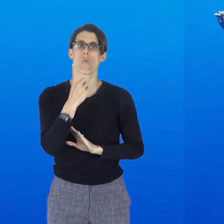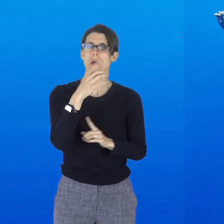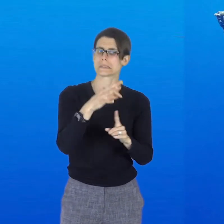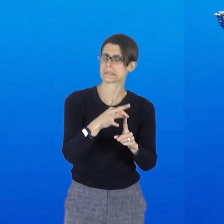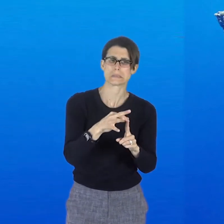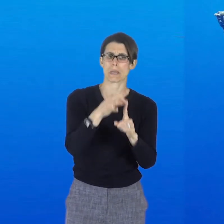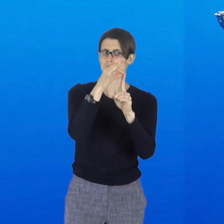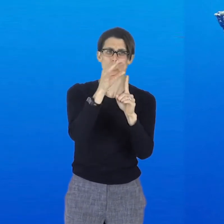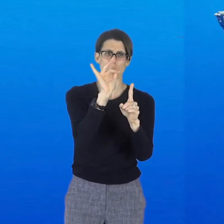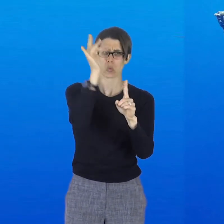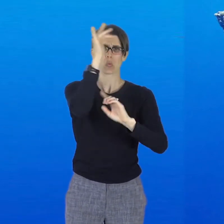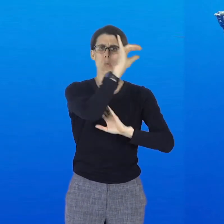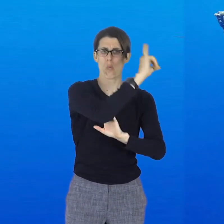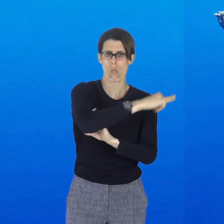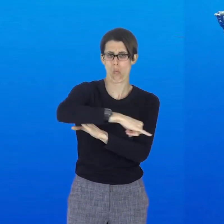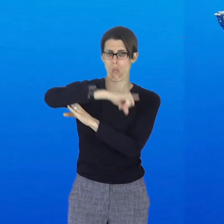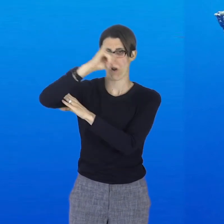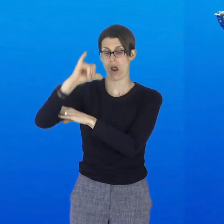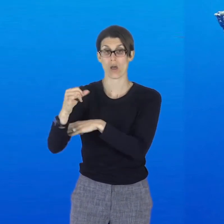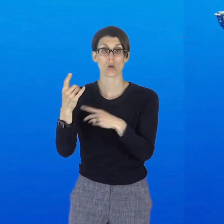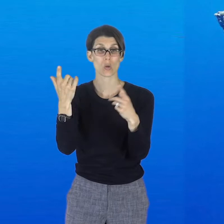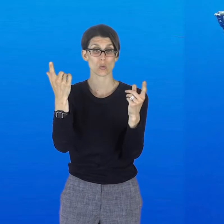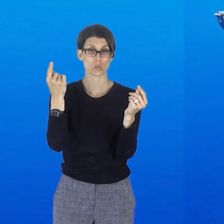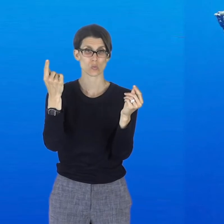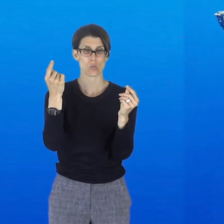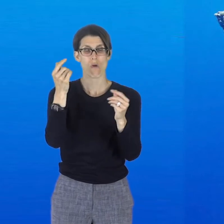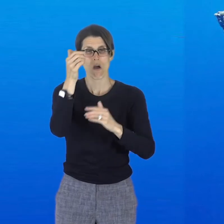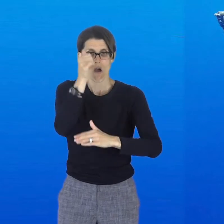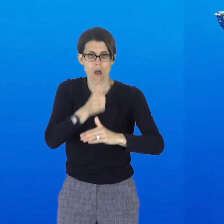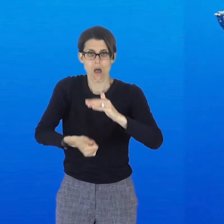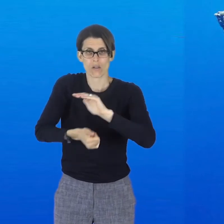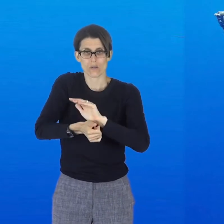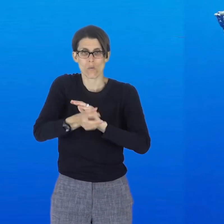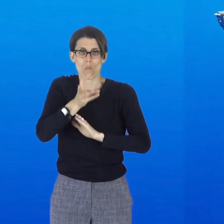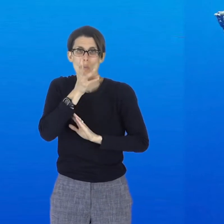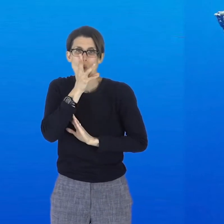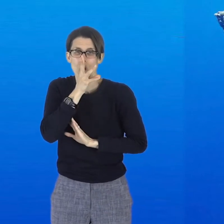is a whale that held its breath for 2 hours and 18 minutes.